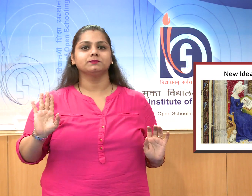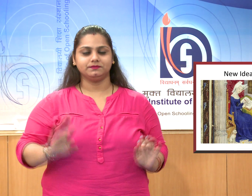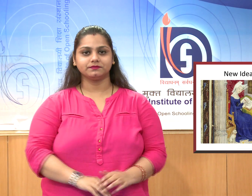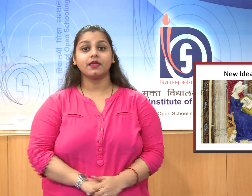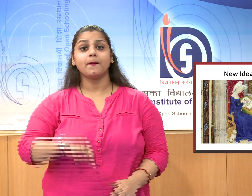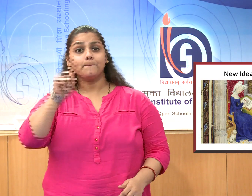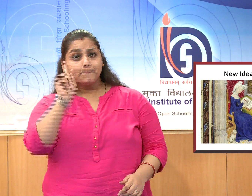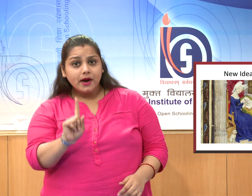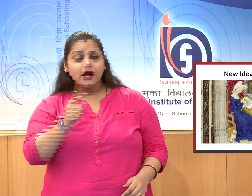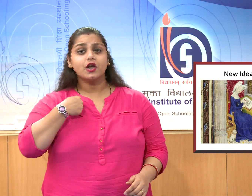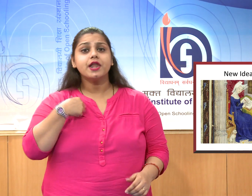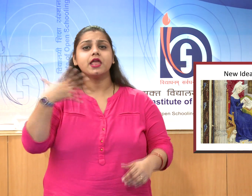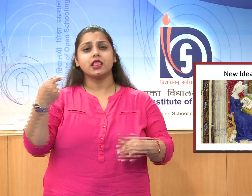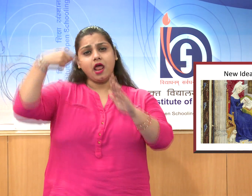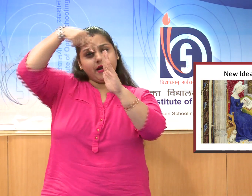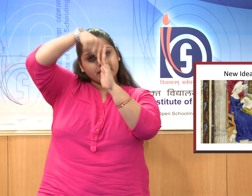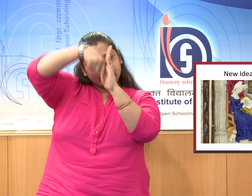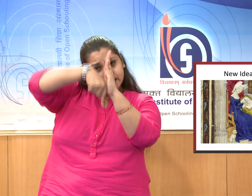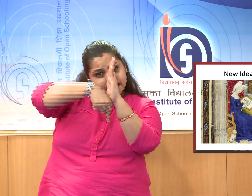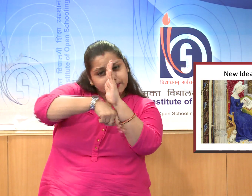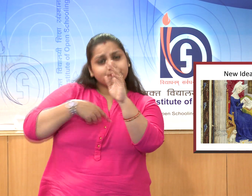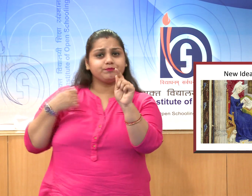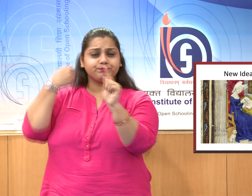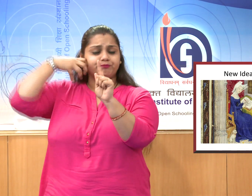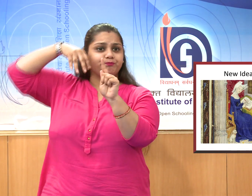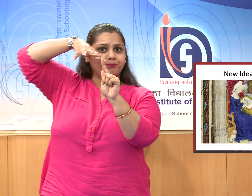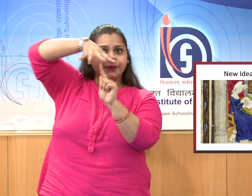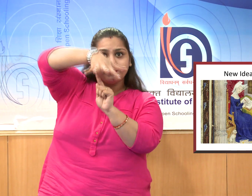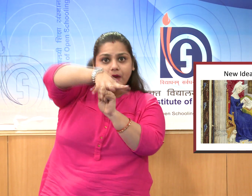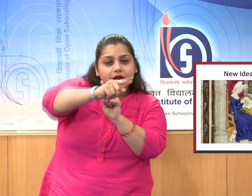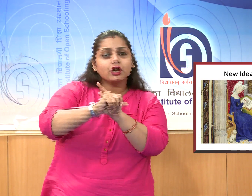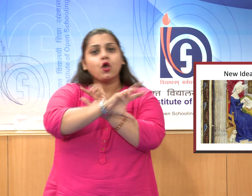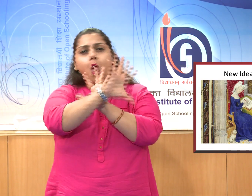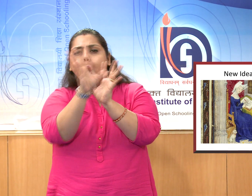but also had a deep impact on the rest of the world